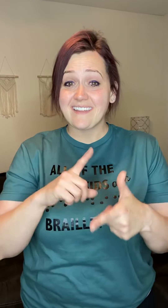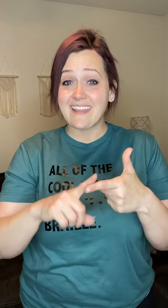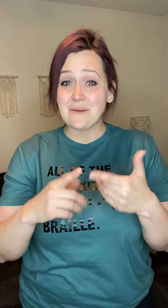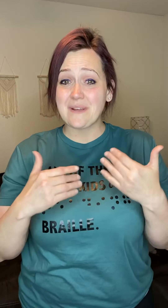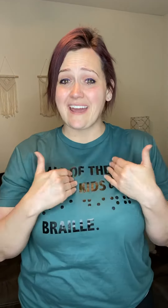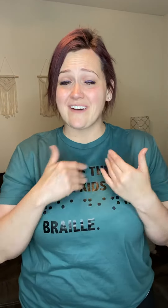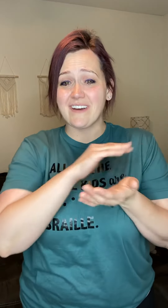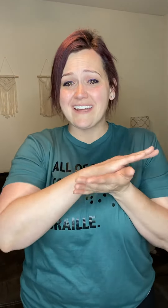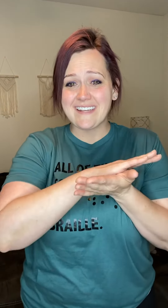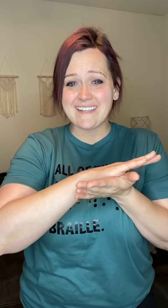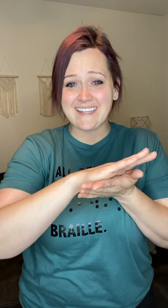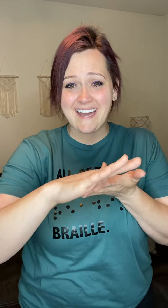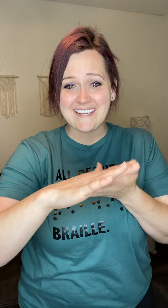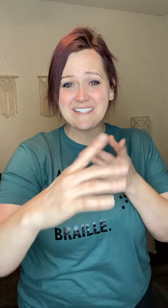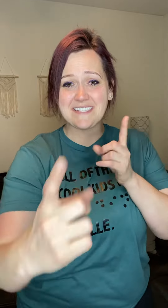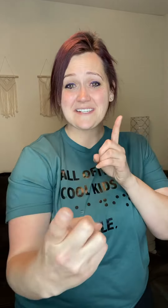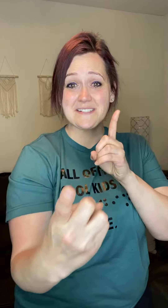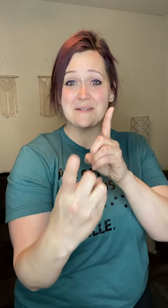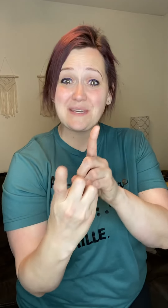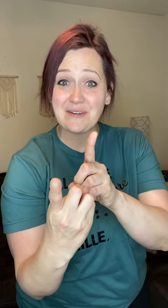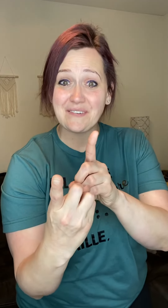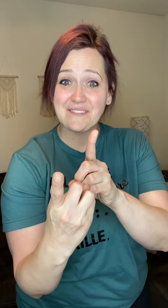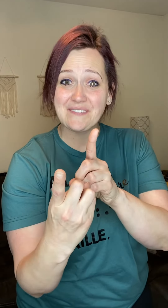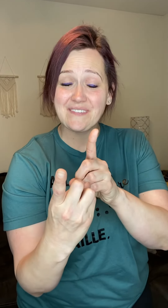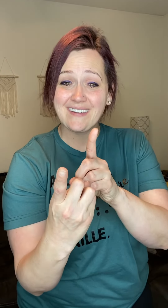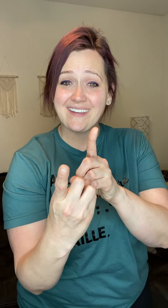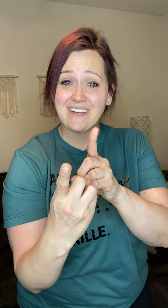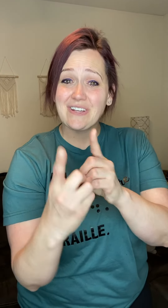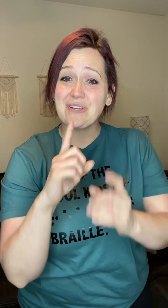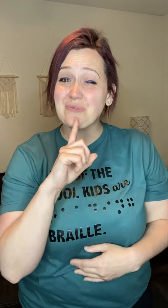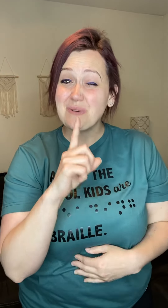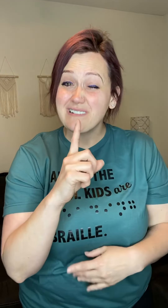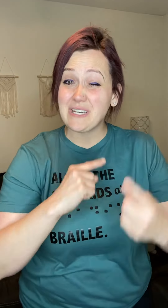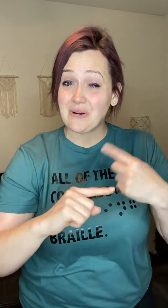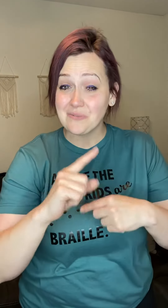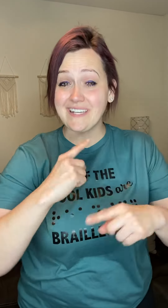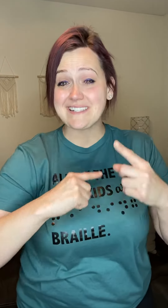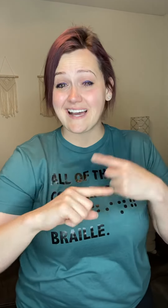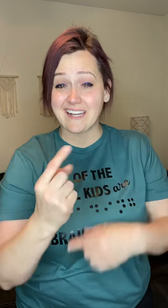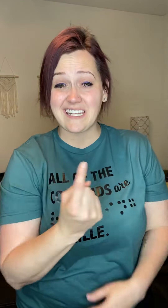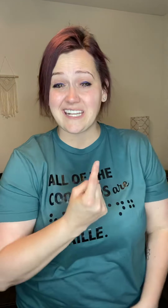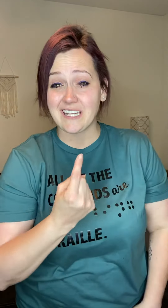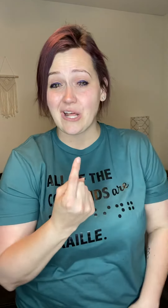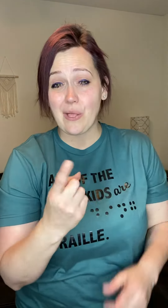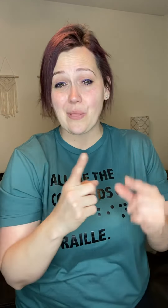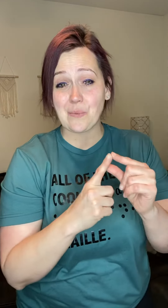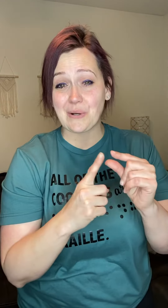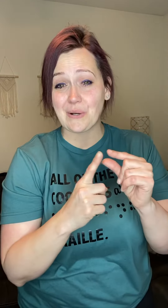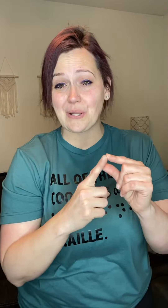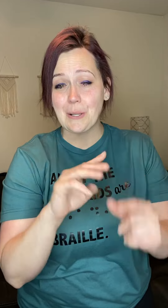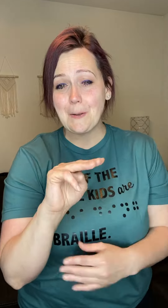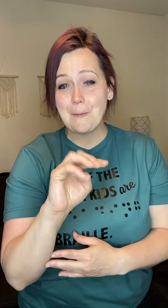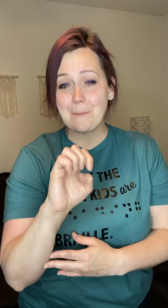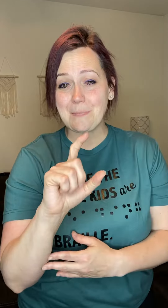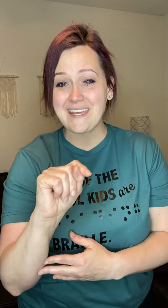And then we have nice to meet you. You're really only signing the word